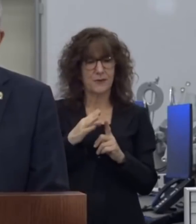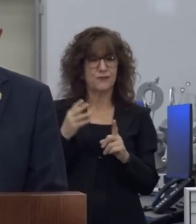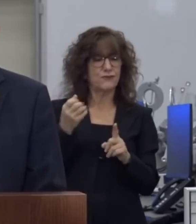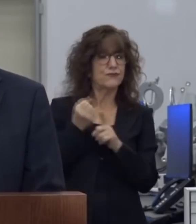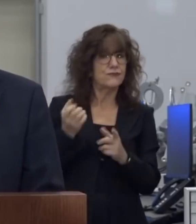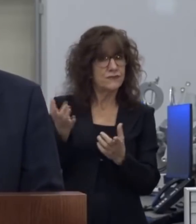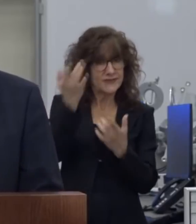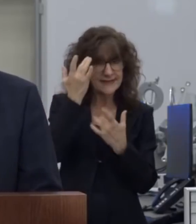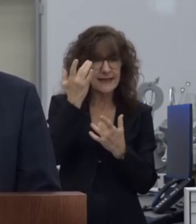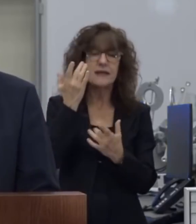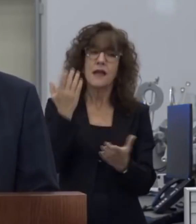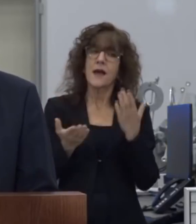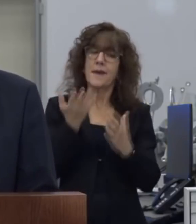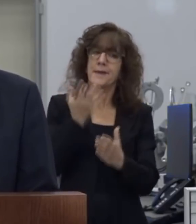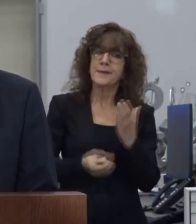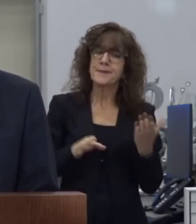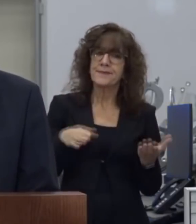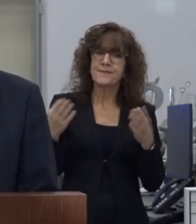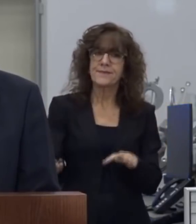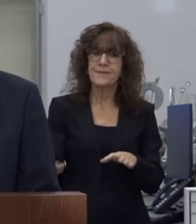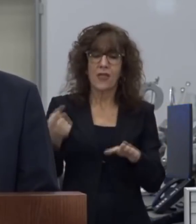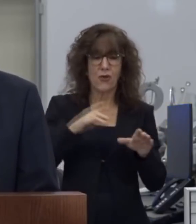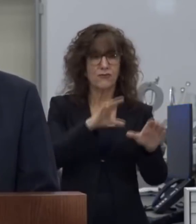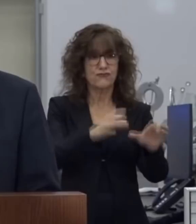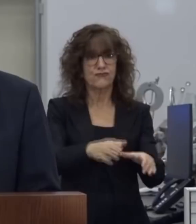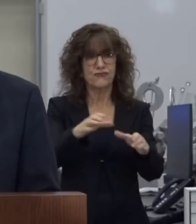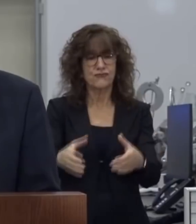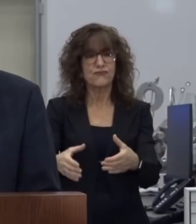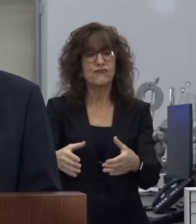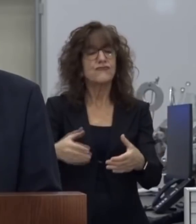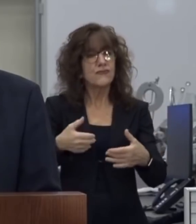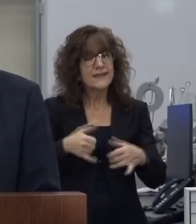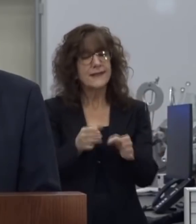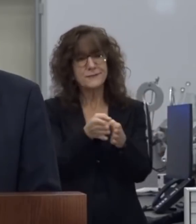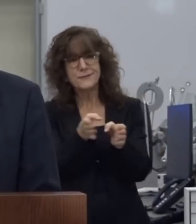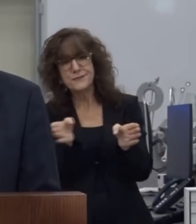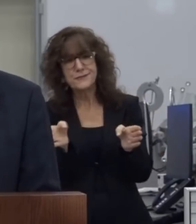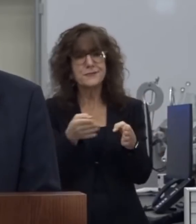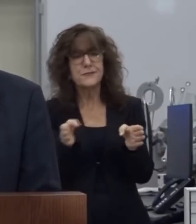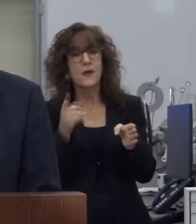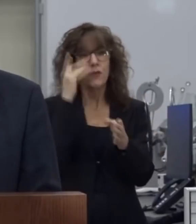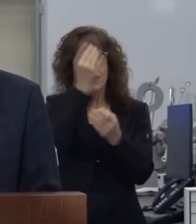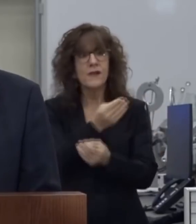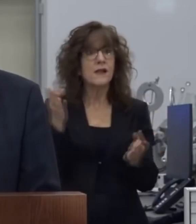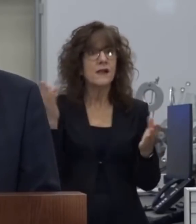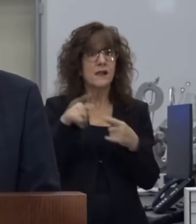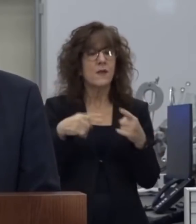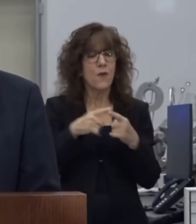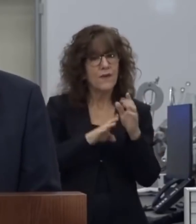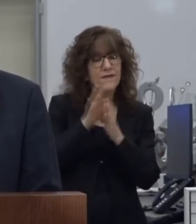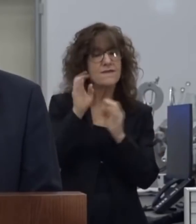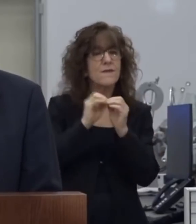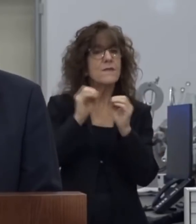and could possibly die. These categories are still broadly defined. We will update you as soon as we have developed